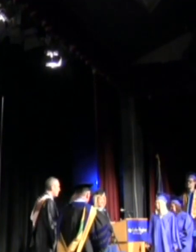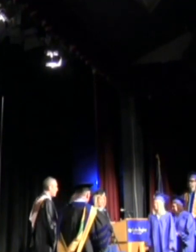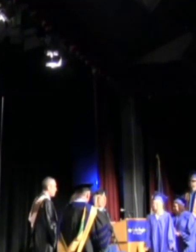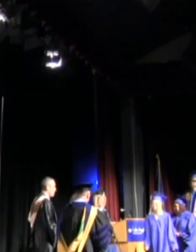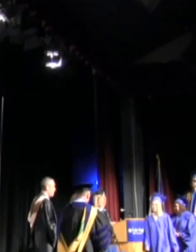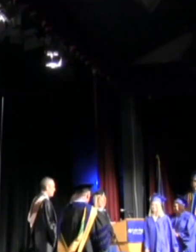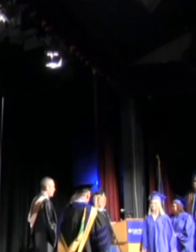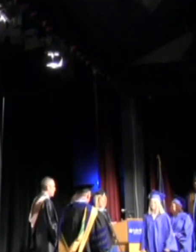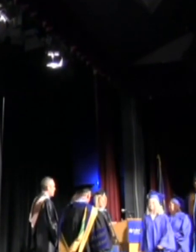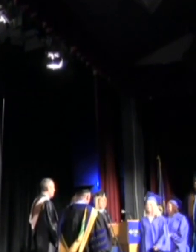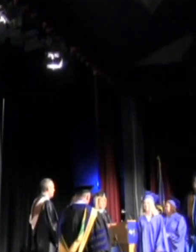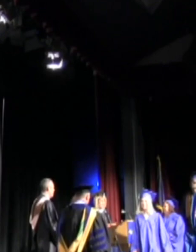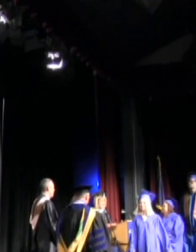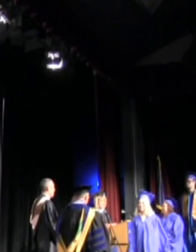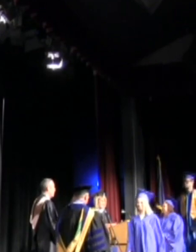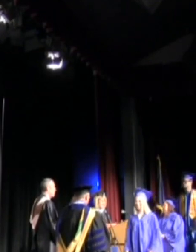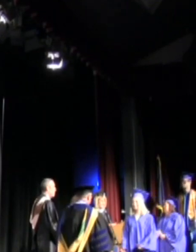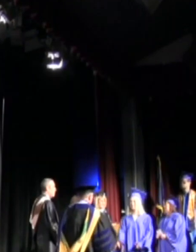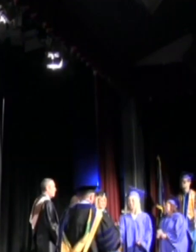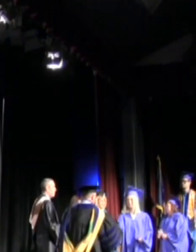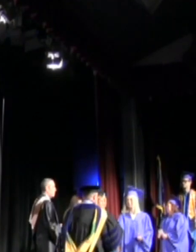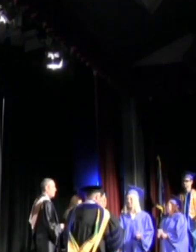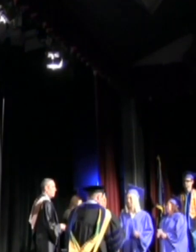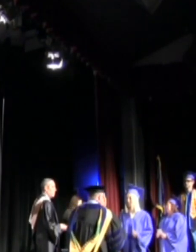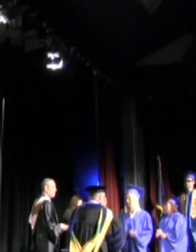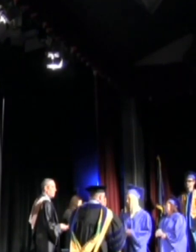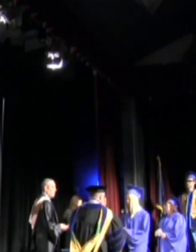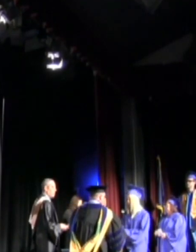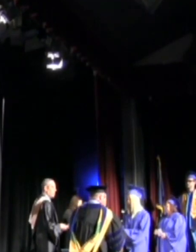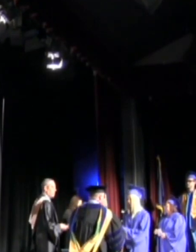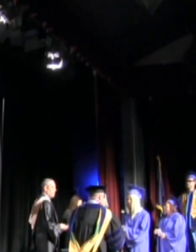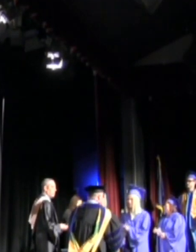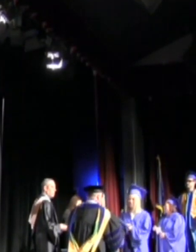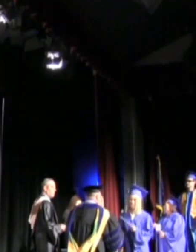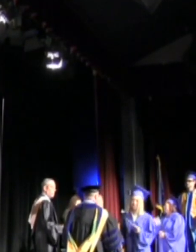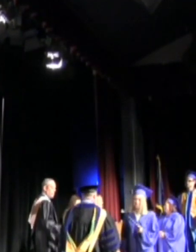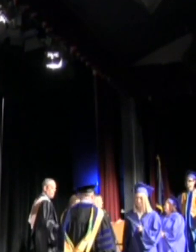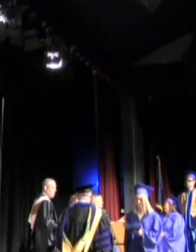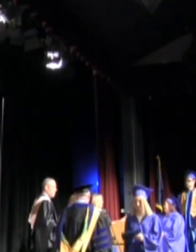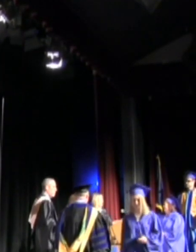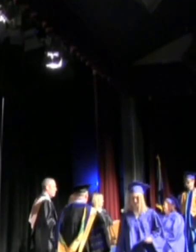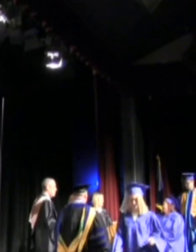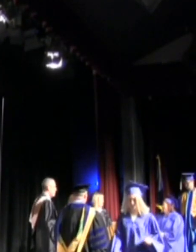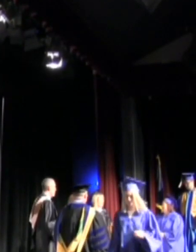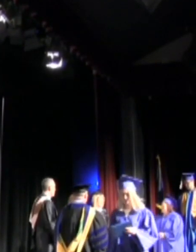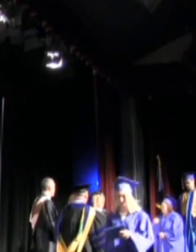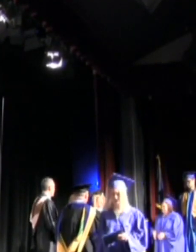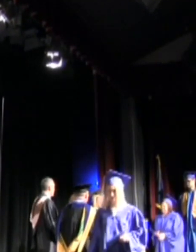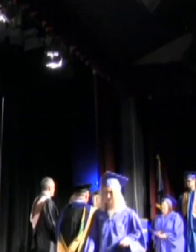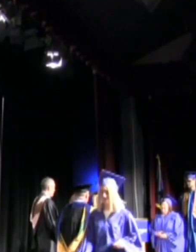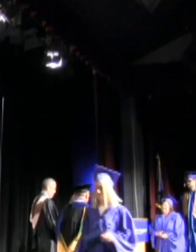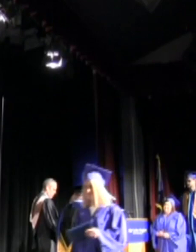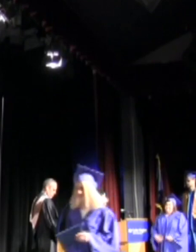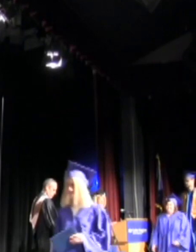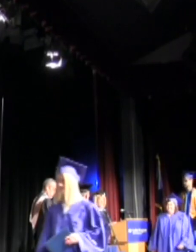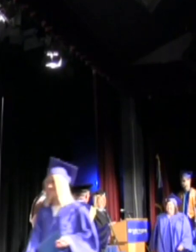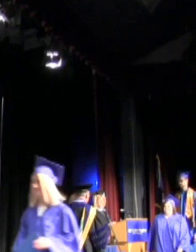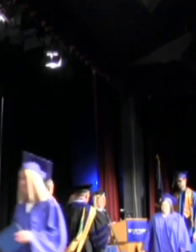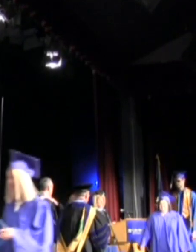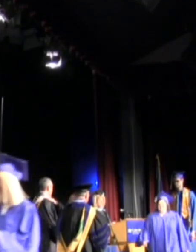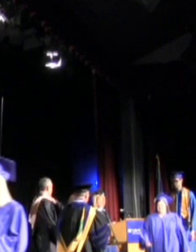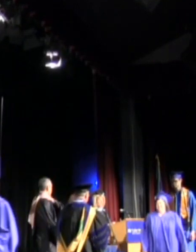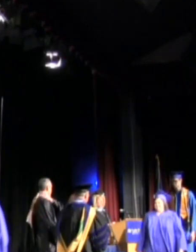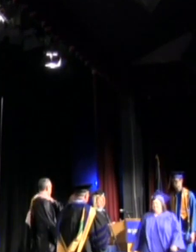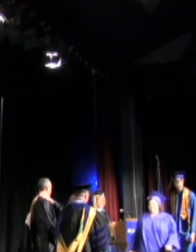Alyssa Armentrout, associate in applied science, associate degree nurse. Rochelle